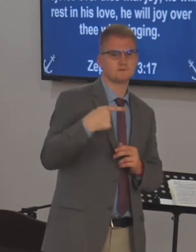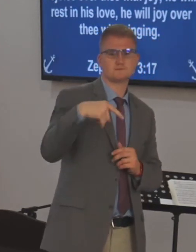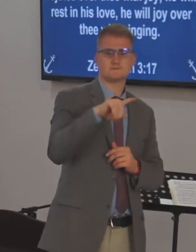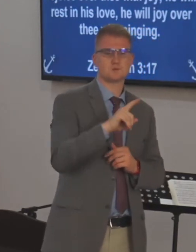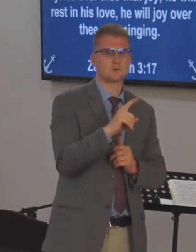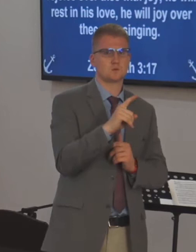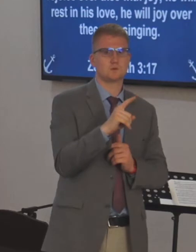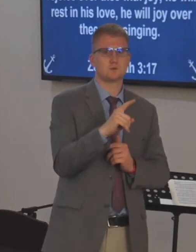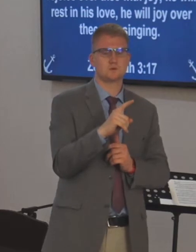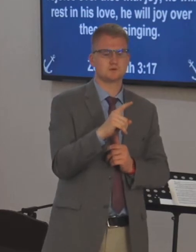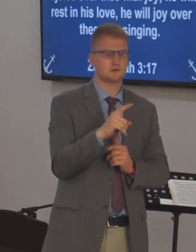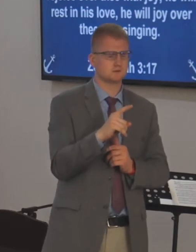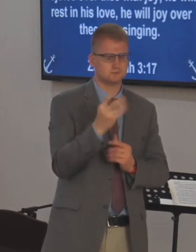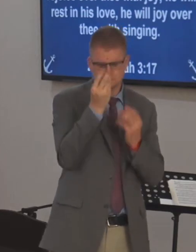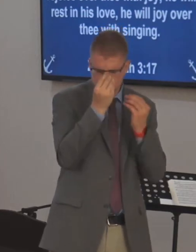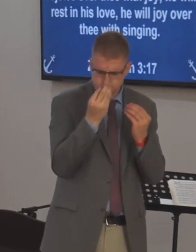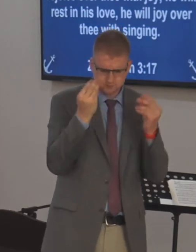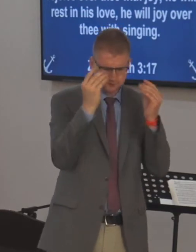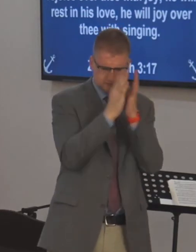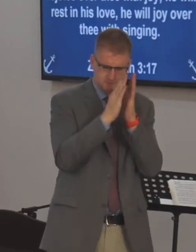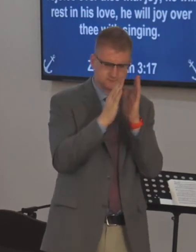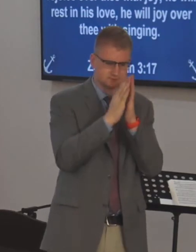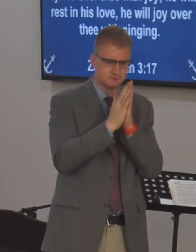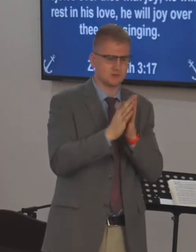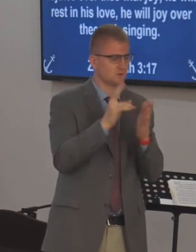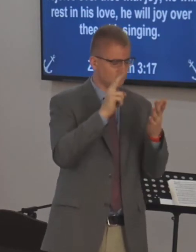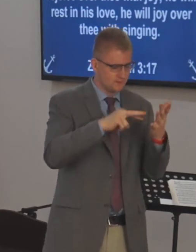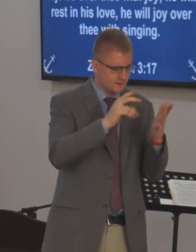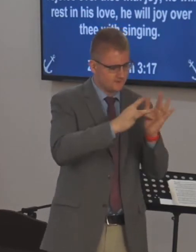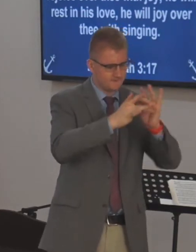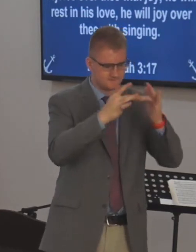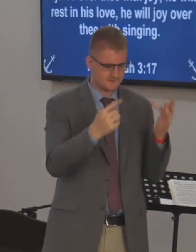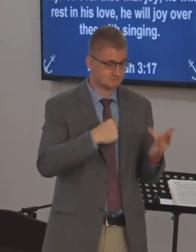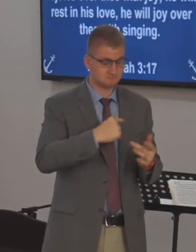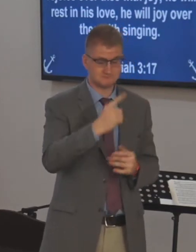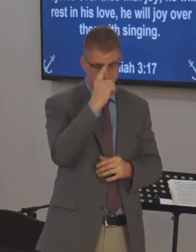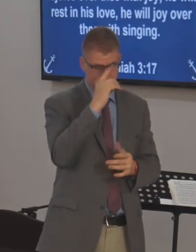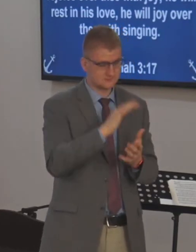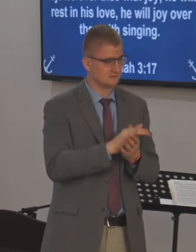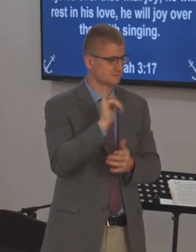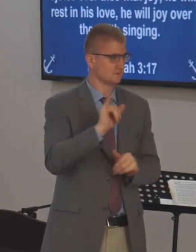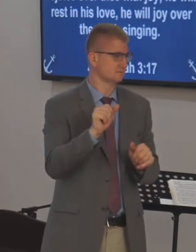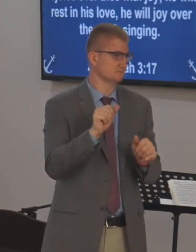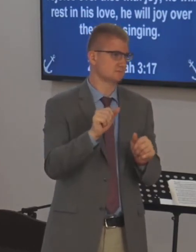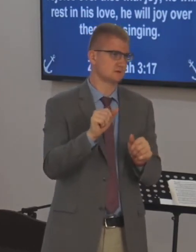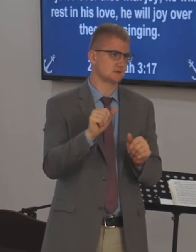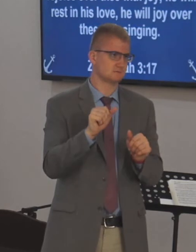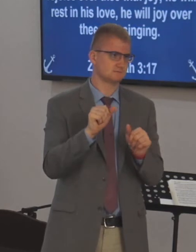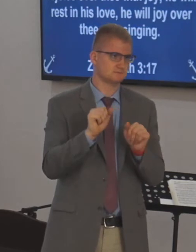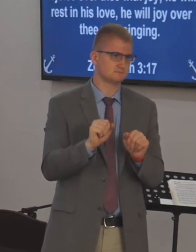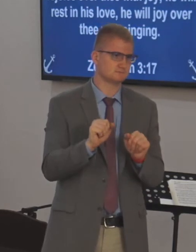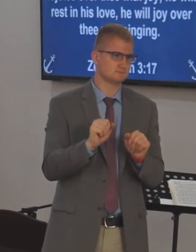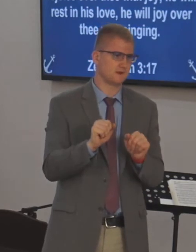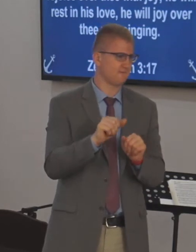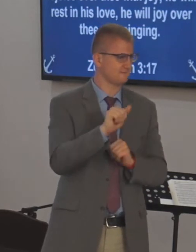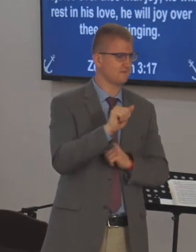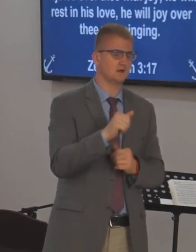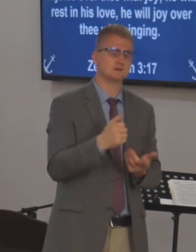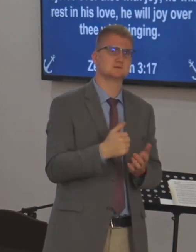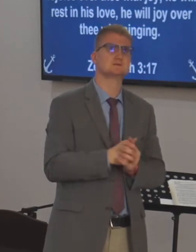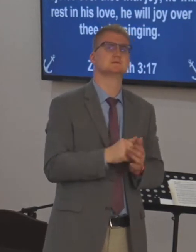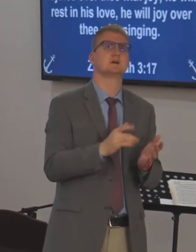yourself meditating on the Word of God, I believe that's available to everybody. But I love it when it